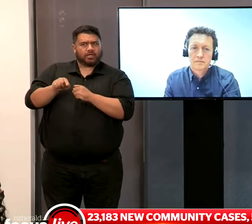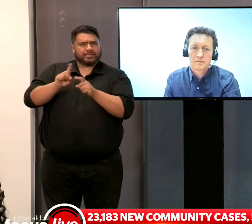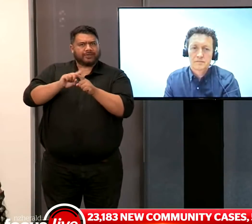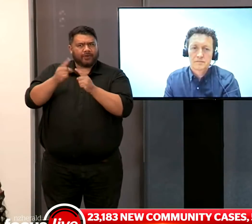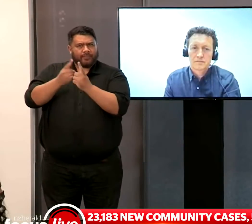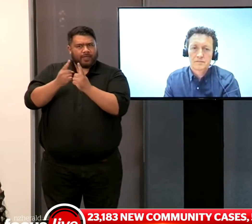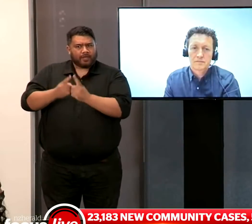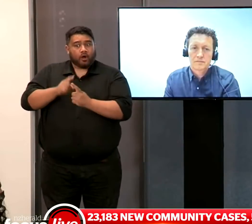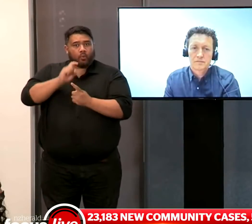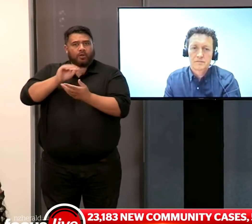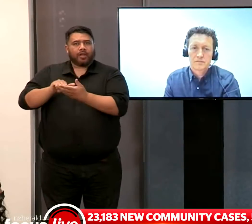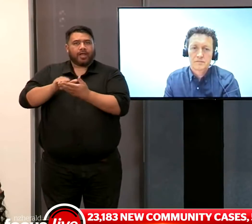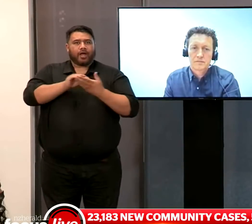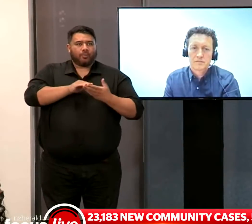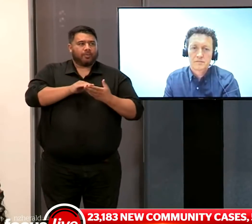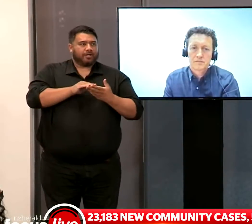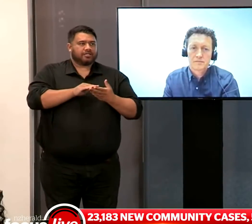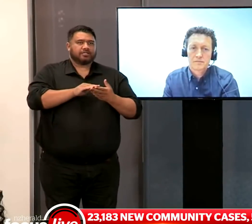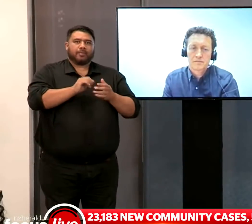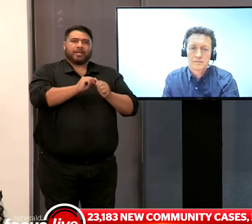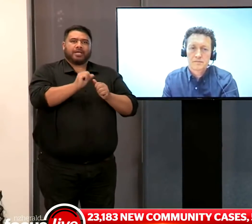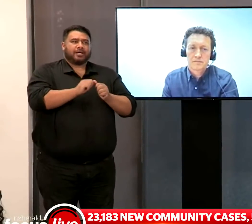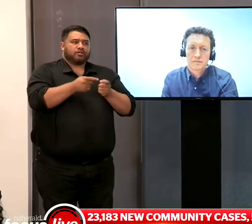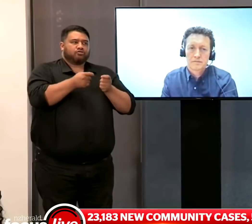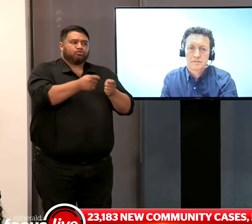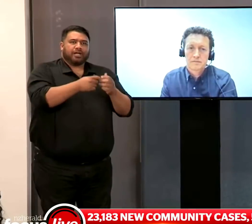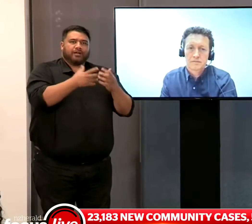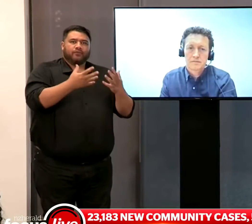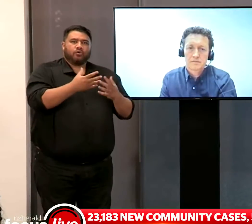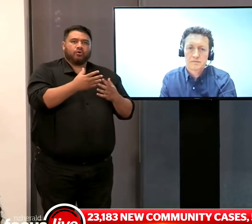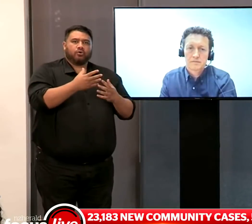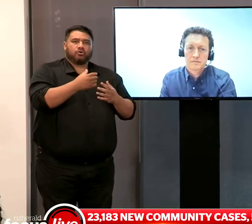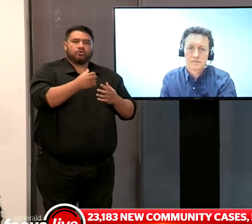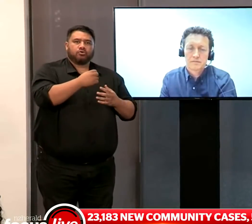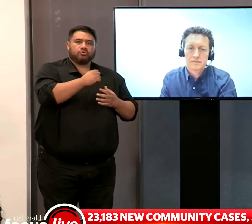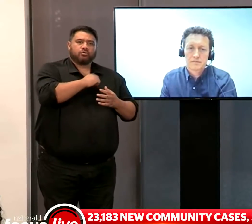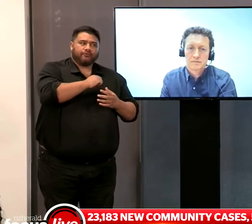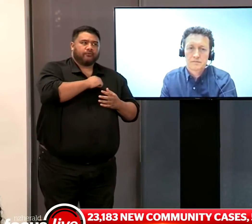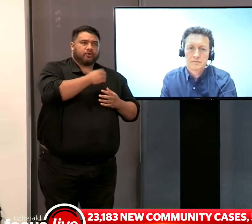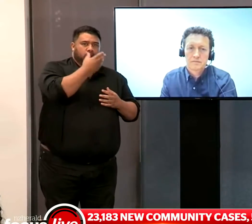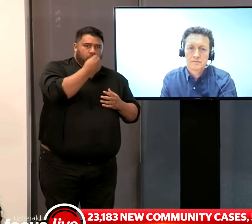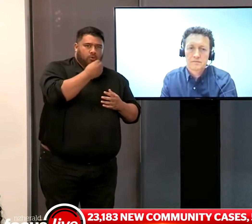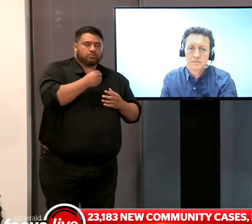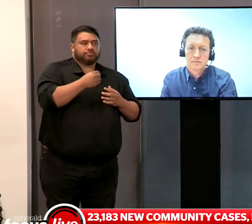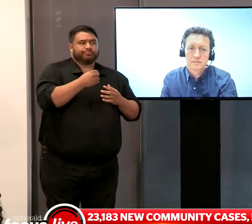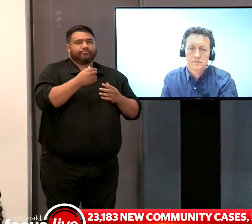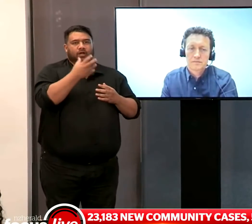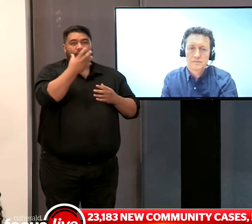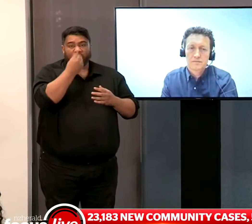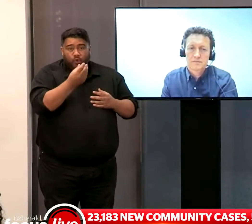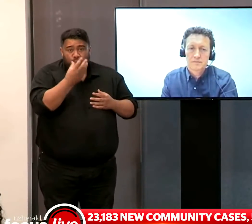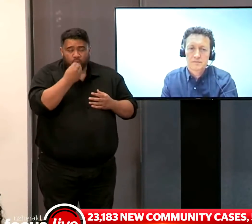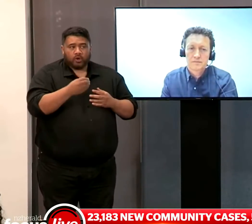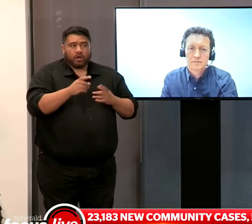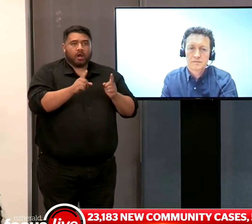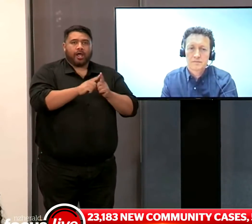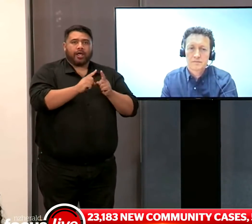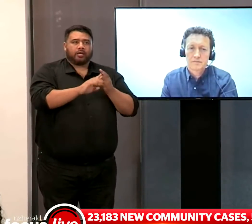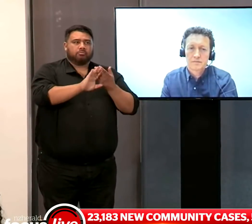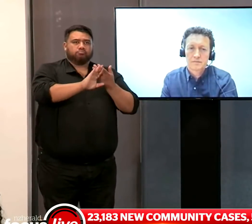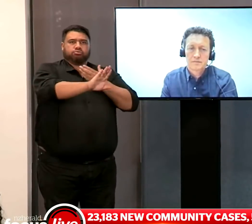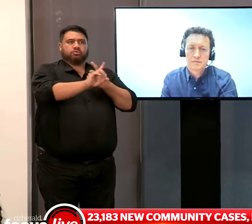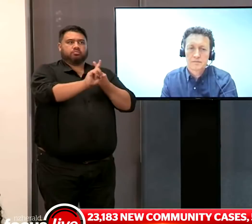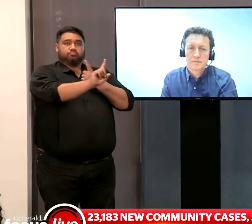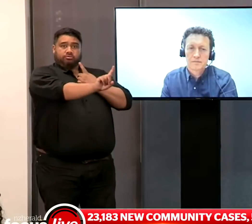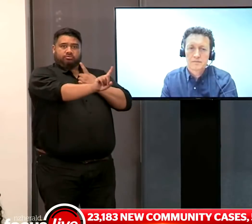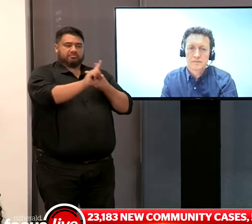apply to influenza and indeed the common cold. So use of masks, very helpful. physical distancing, but most importantly, and I